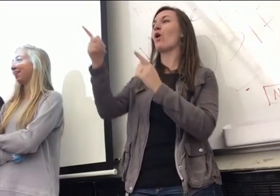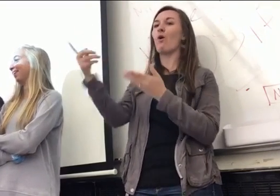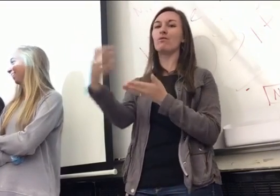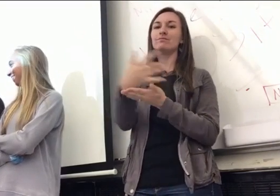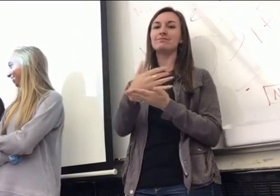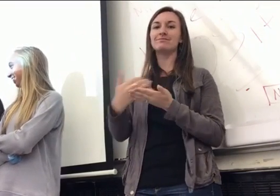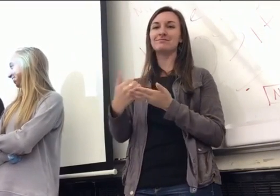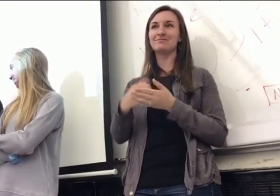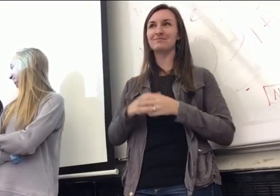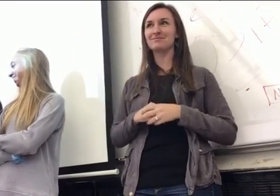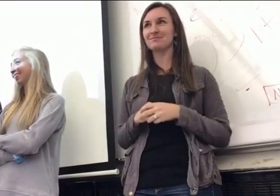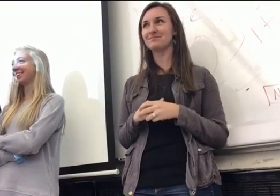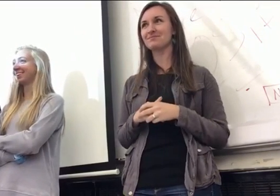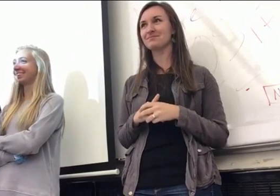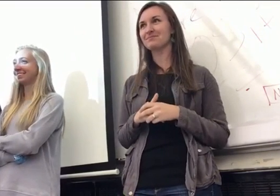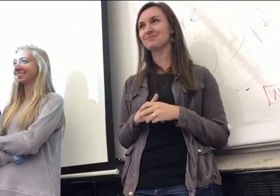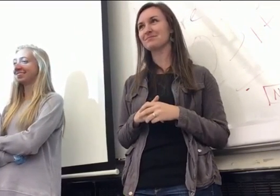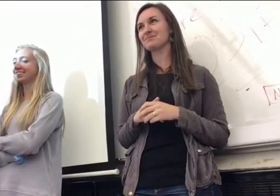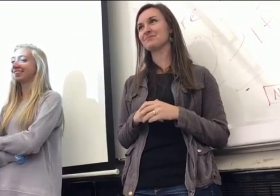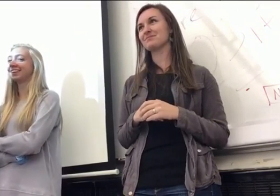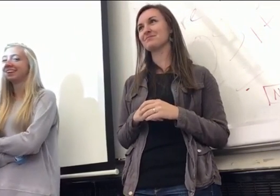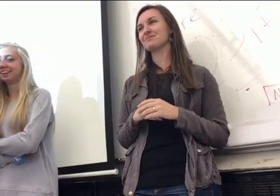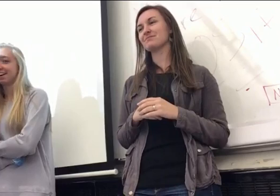area. Okay.